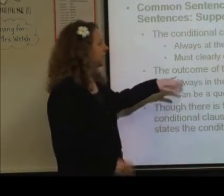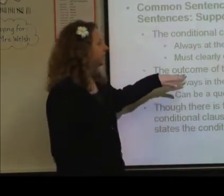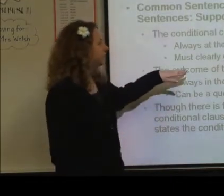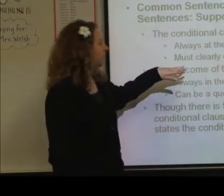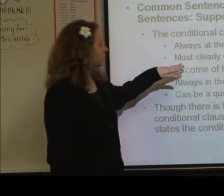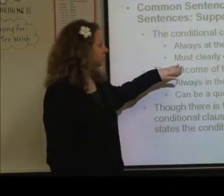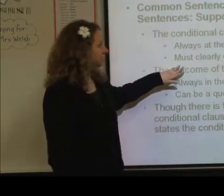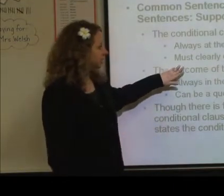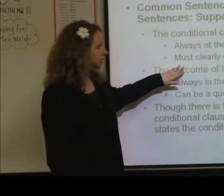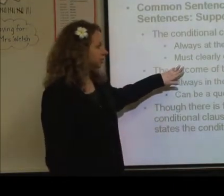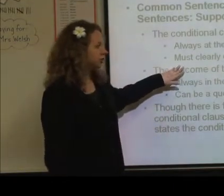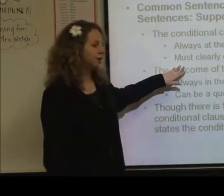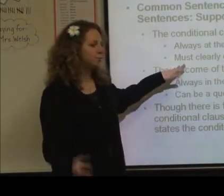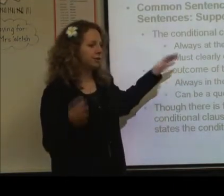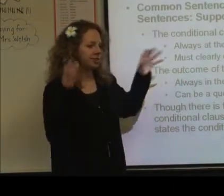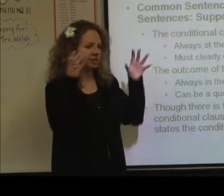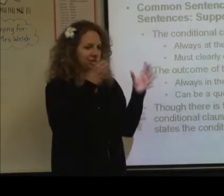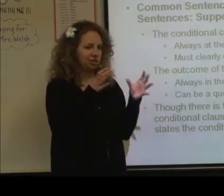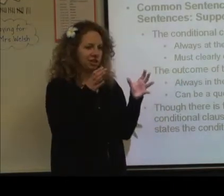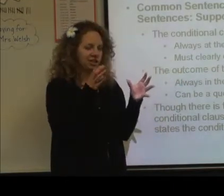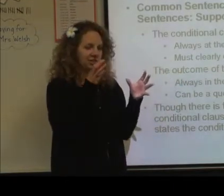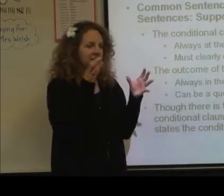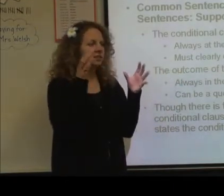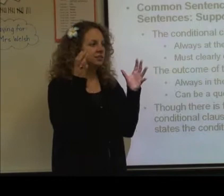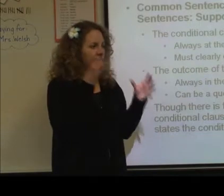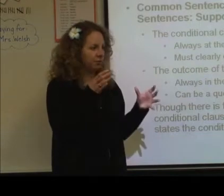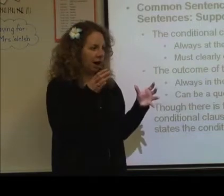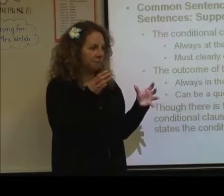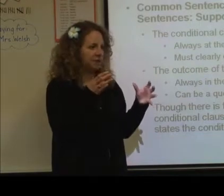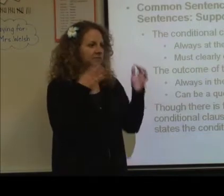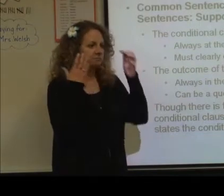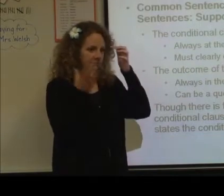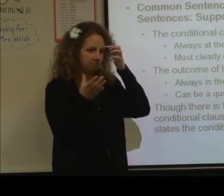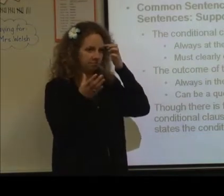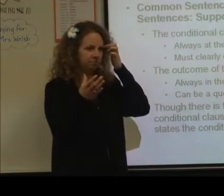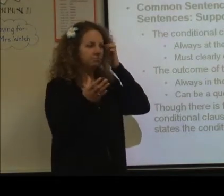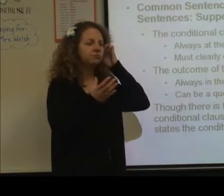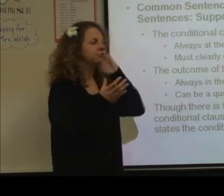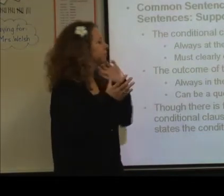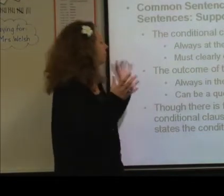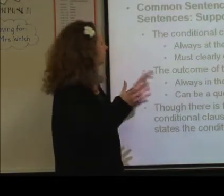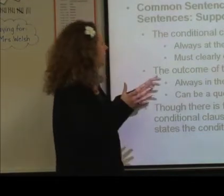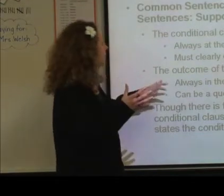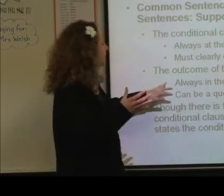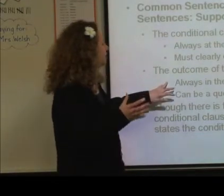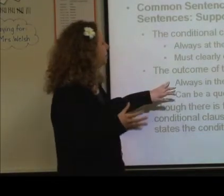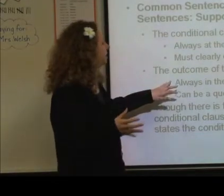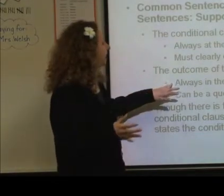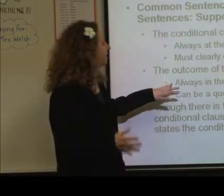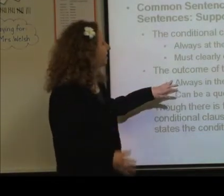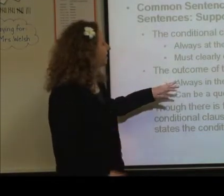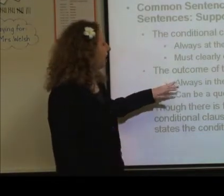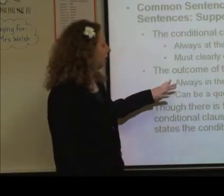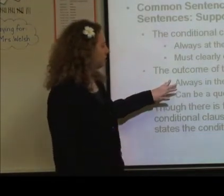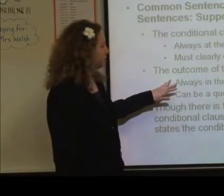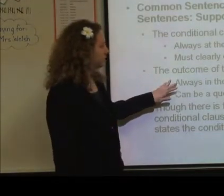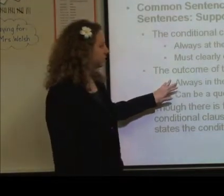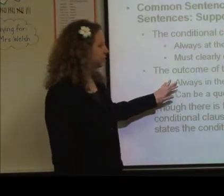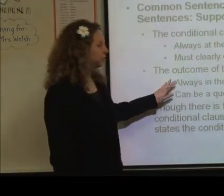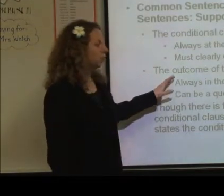And then you have to clearly describe what the condition is that will happen for that, okay? And then the outcome of the condition will